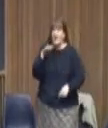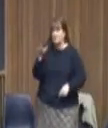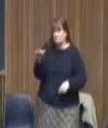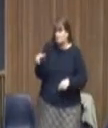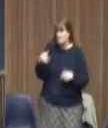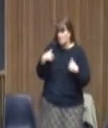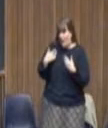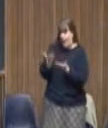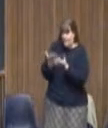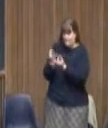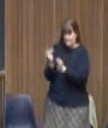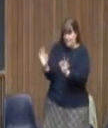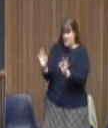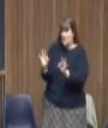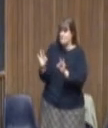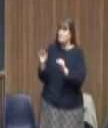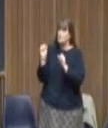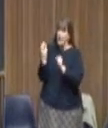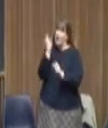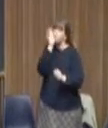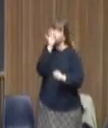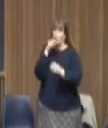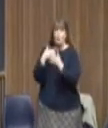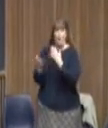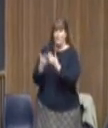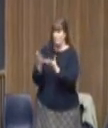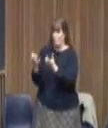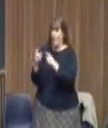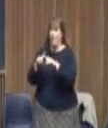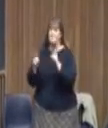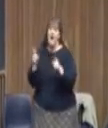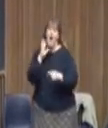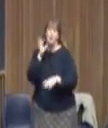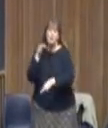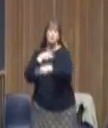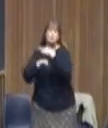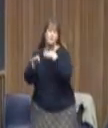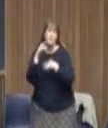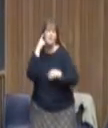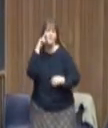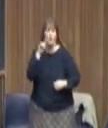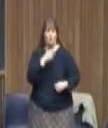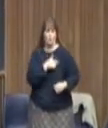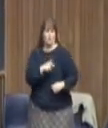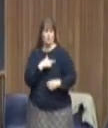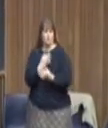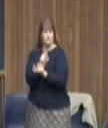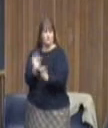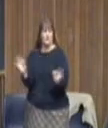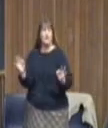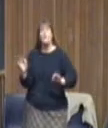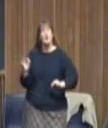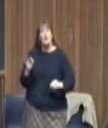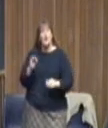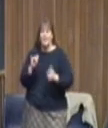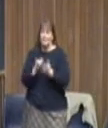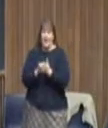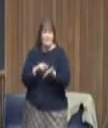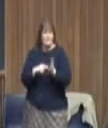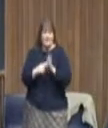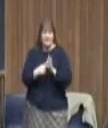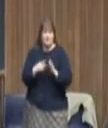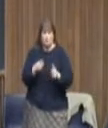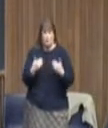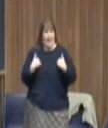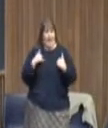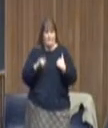for your freedom of religion. So you can't do that. These are rights that we all have that are inherited, and you cannot take them away.